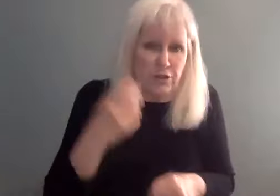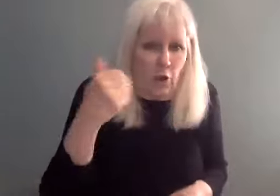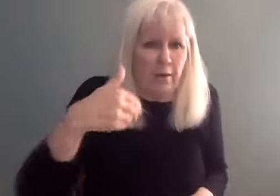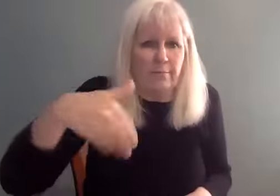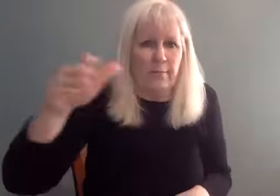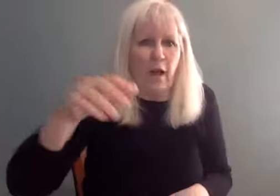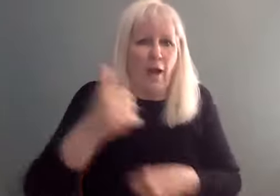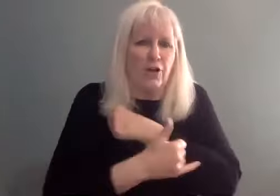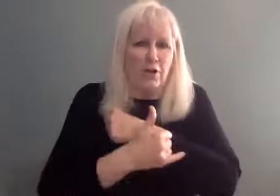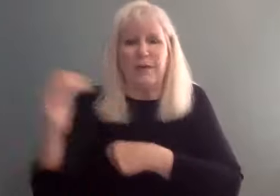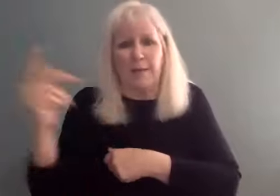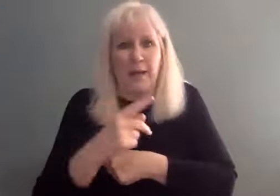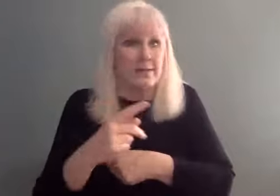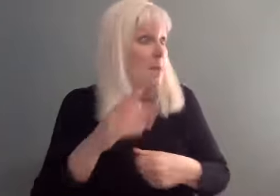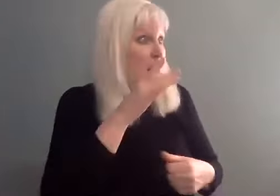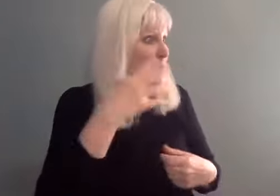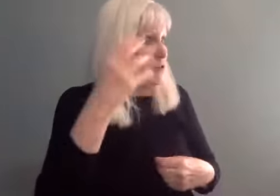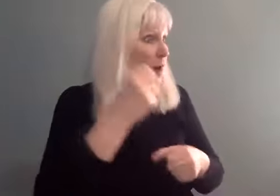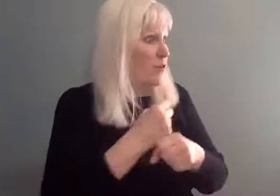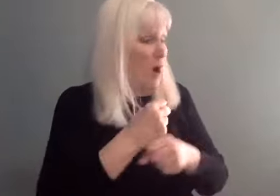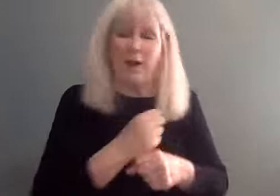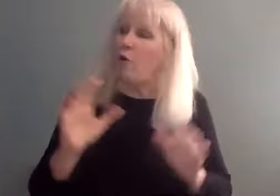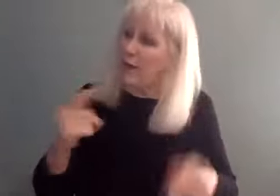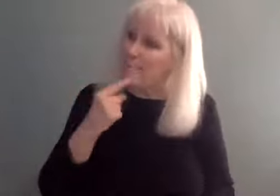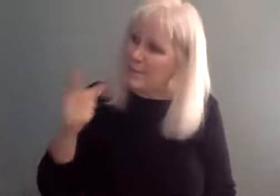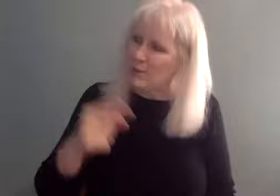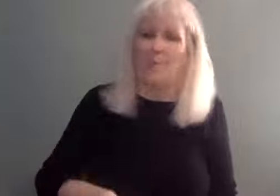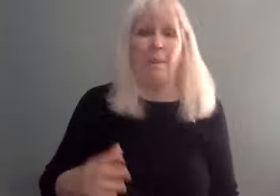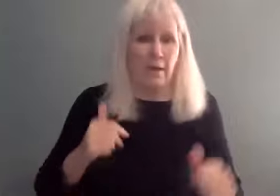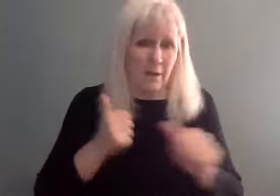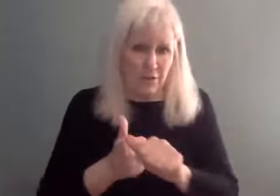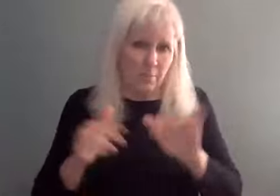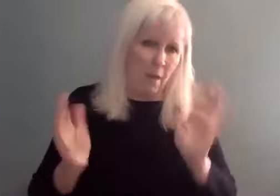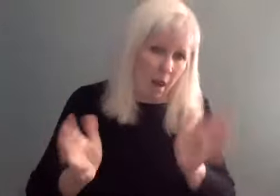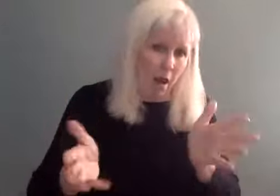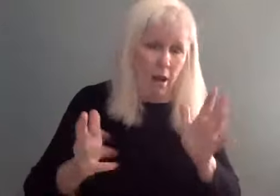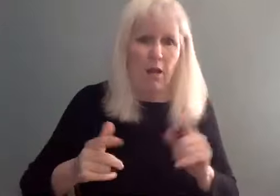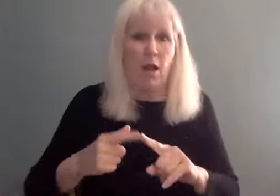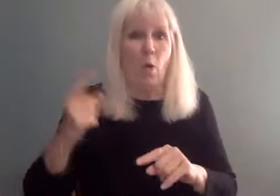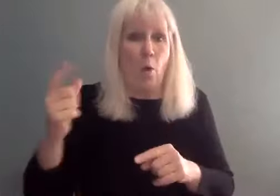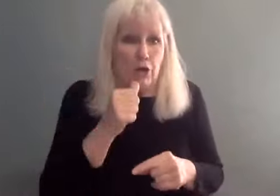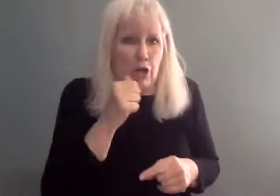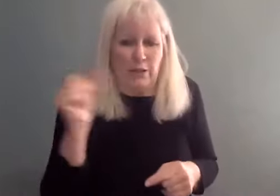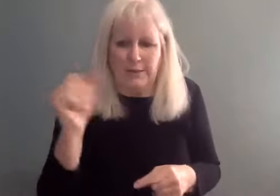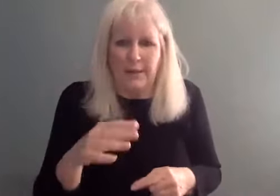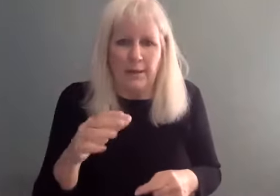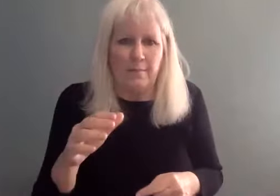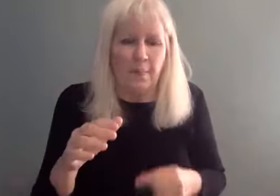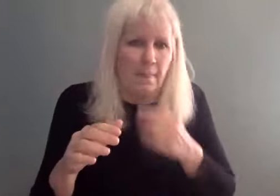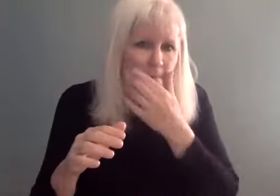have coffee. I said, great, I missed you, so we were catching up, and one of my girls had sent him a talk of mine. He wanted to hear a talk of mine, which was